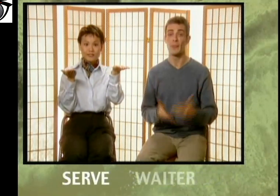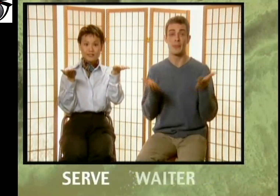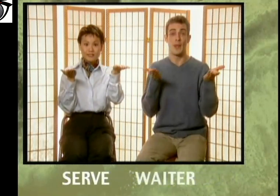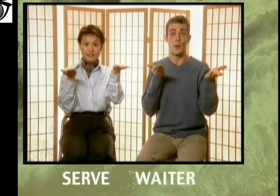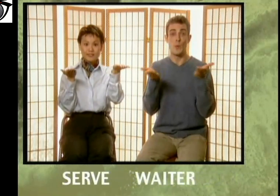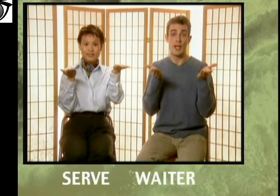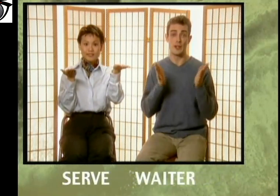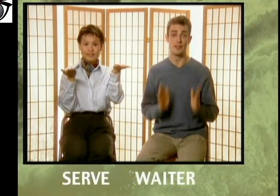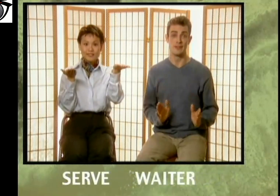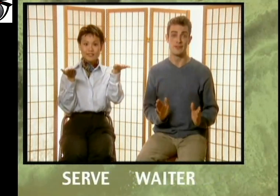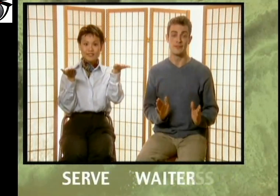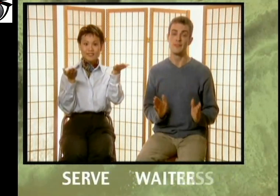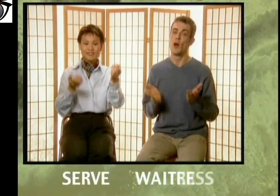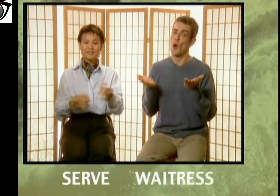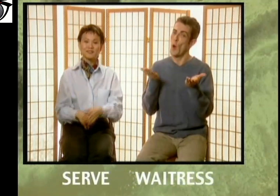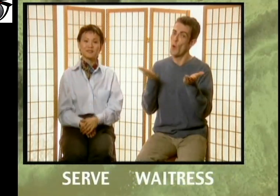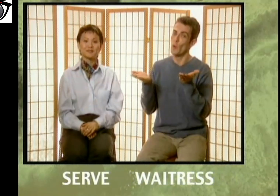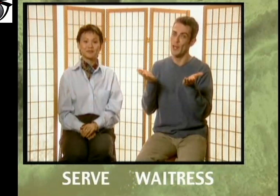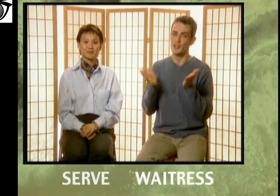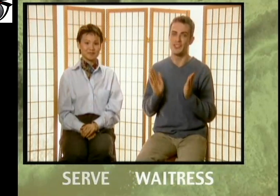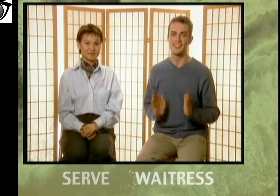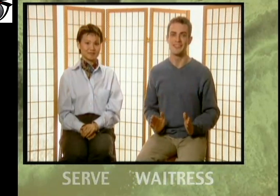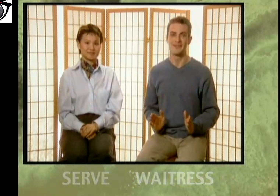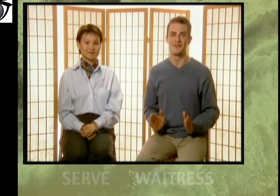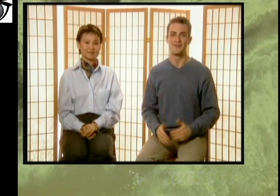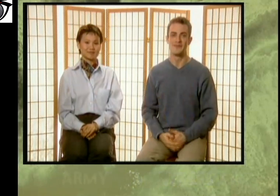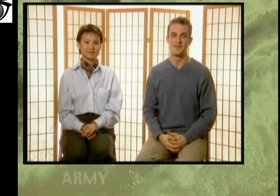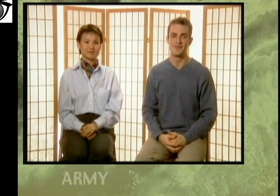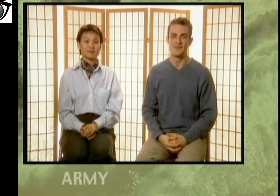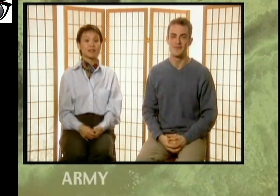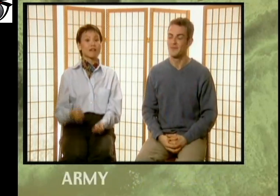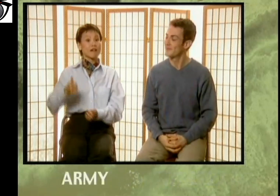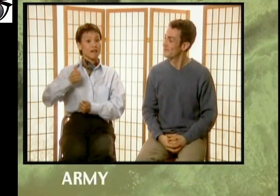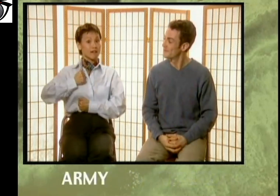Serve. Waiter or waitress.